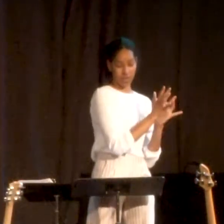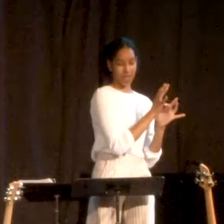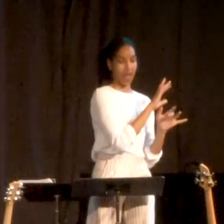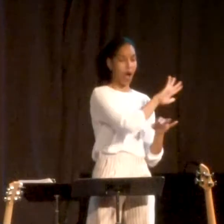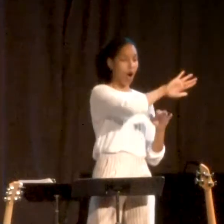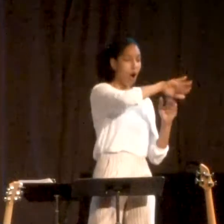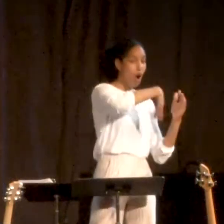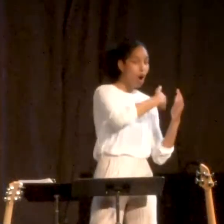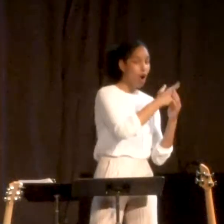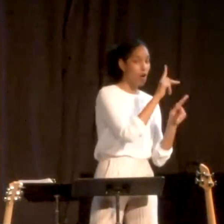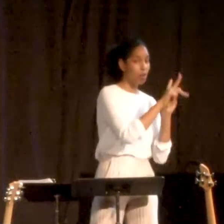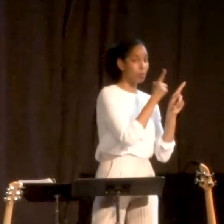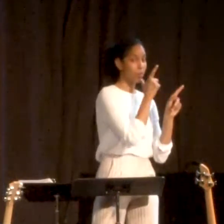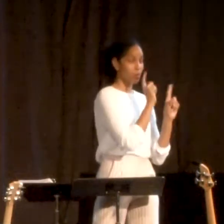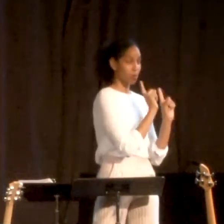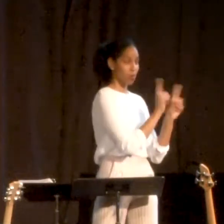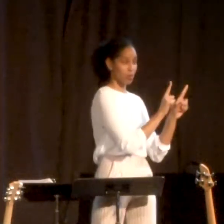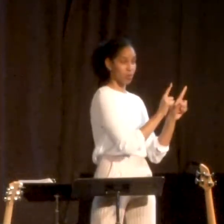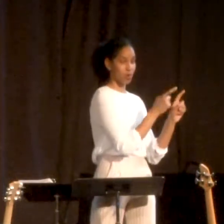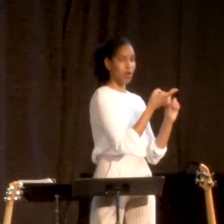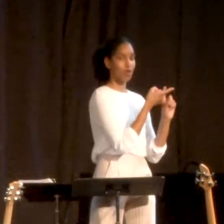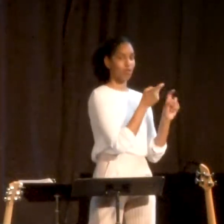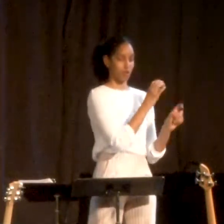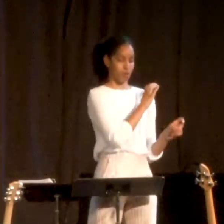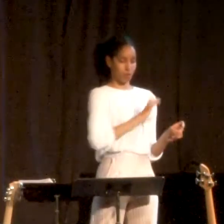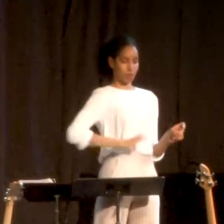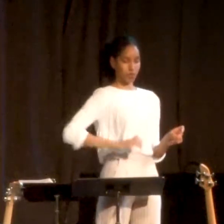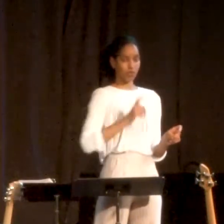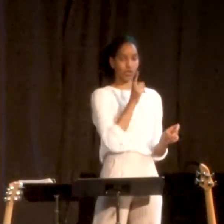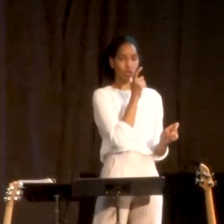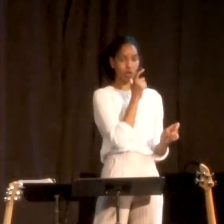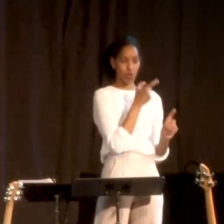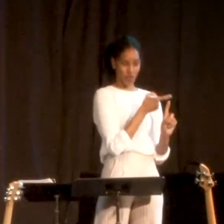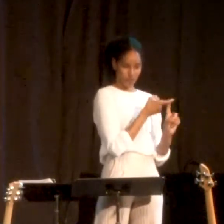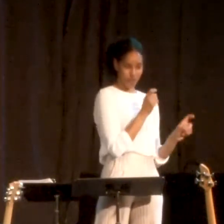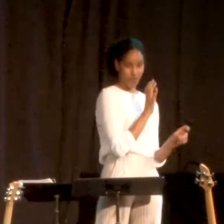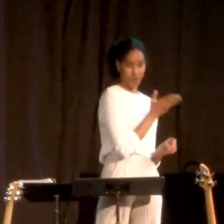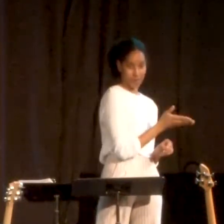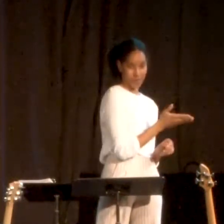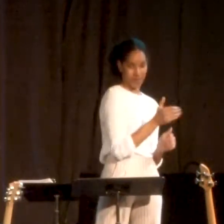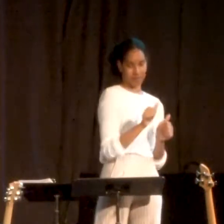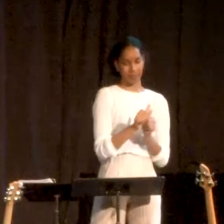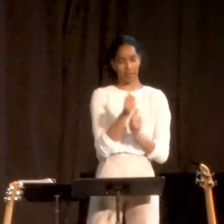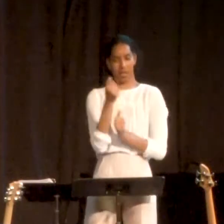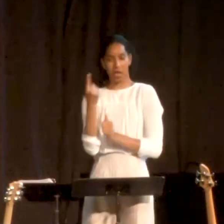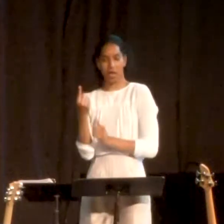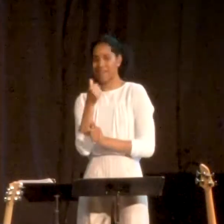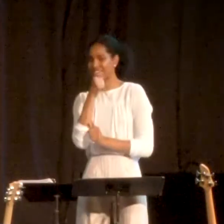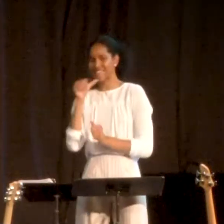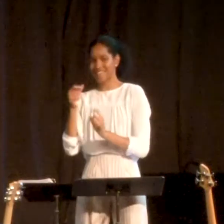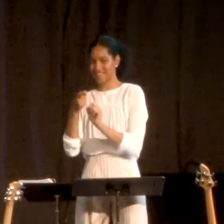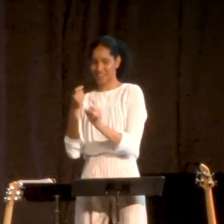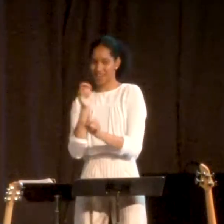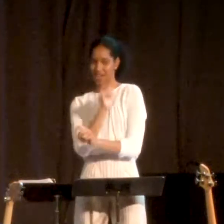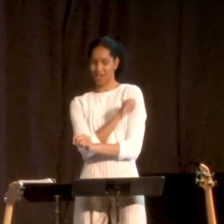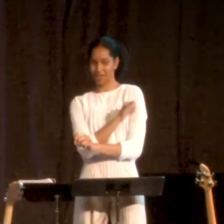here and others who were not from here. Now, for a while, it didn't